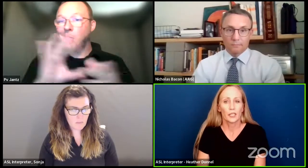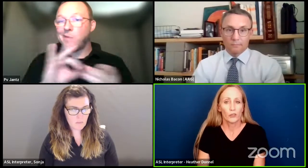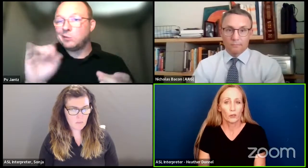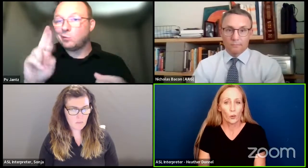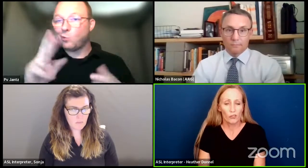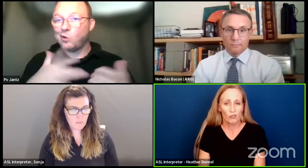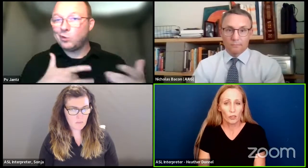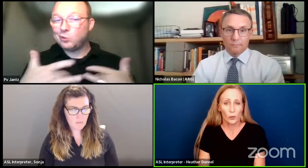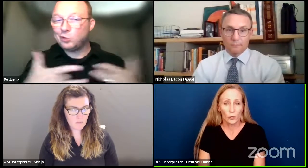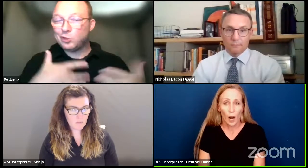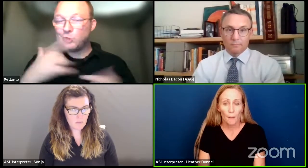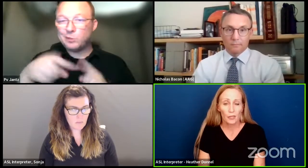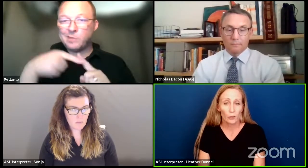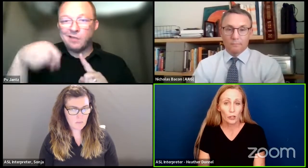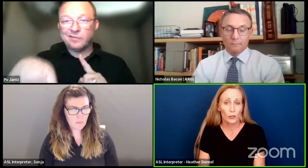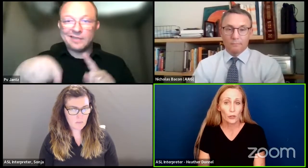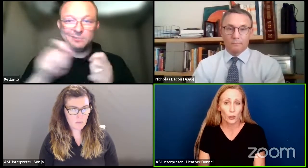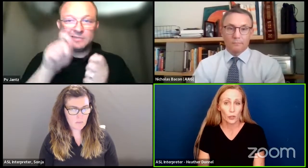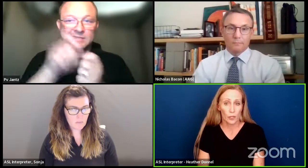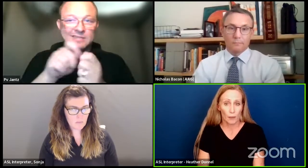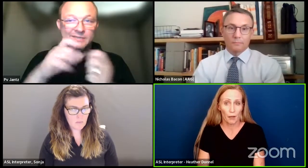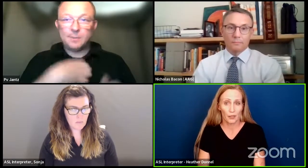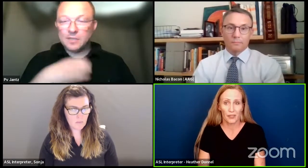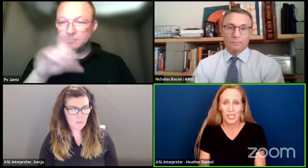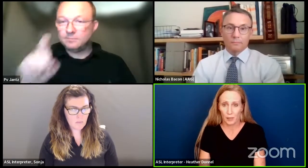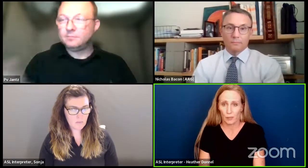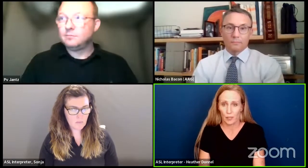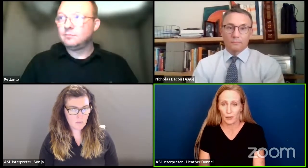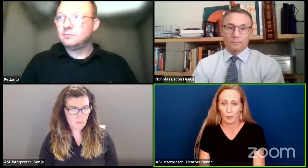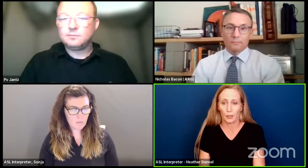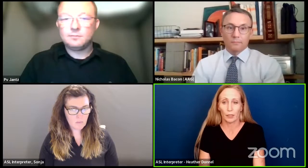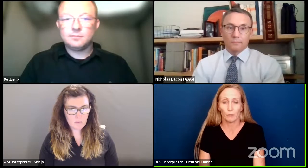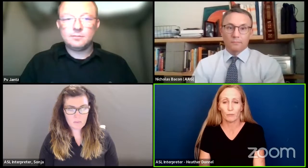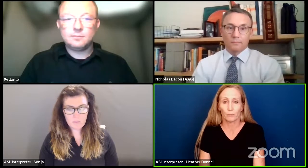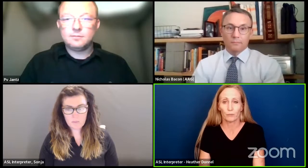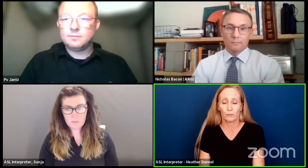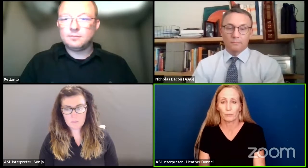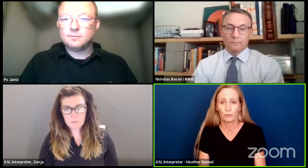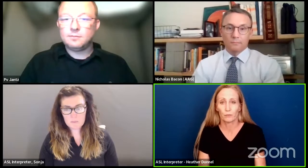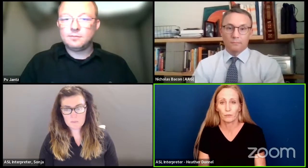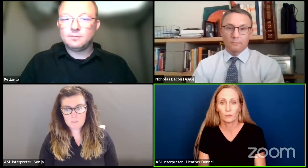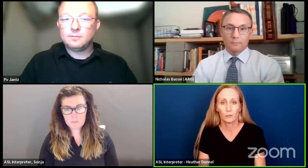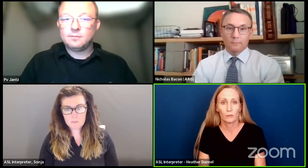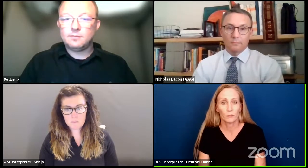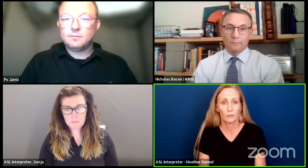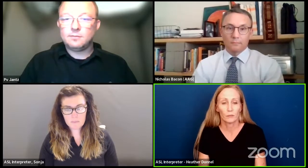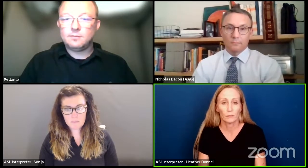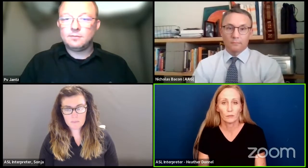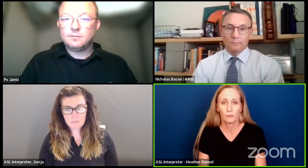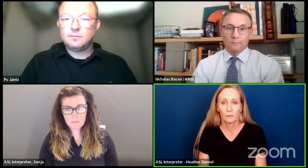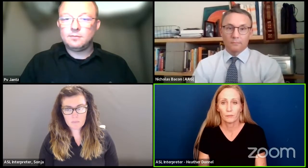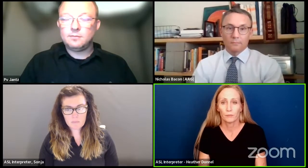Are there any additional questions or comments or concerns about this specific complaint?